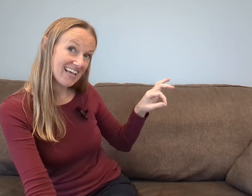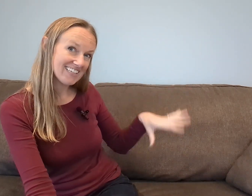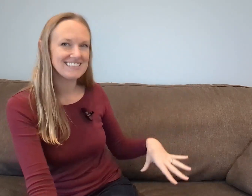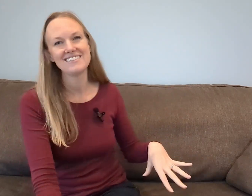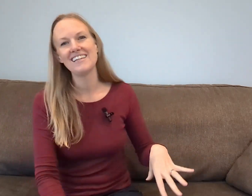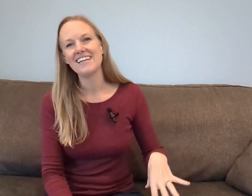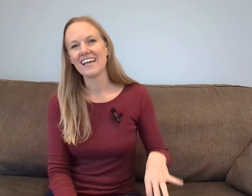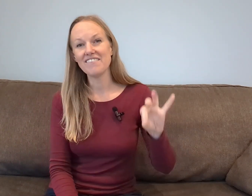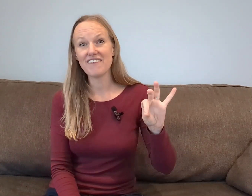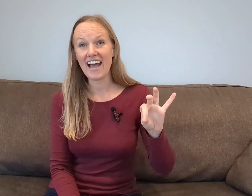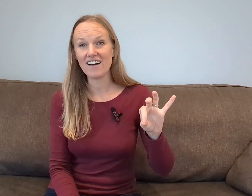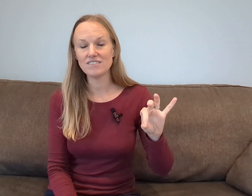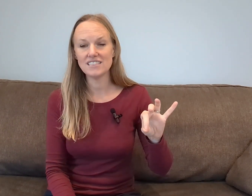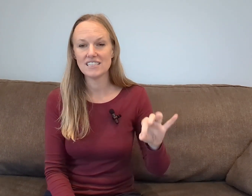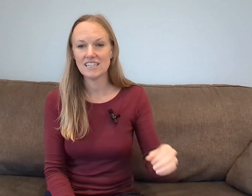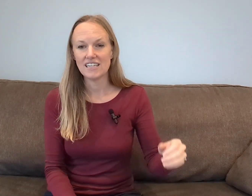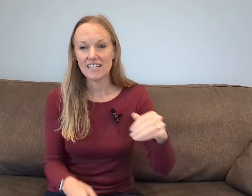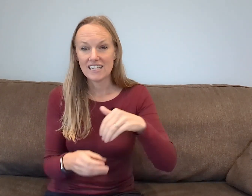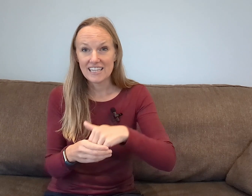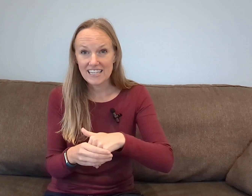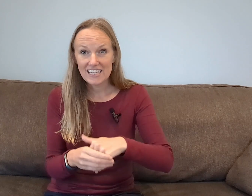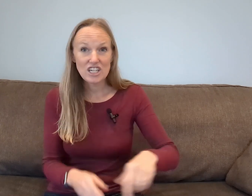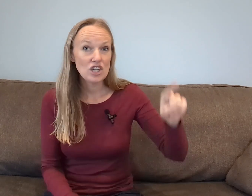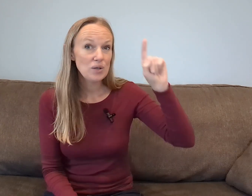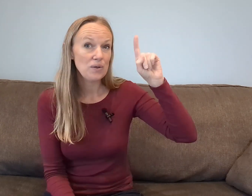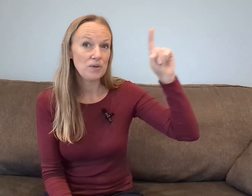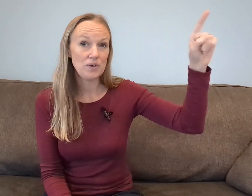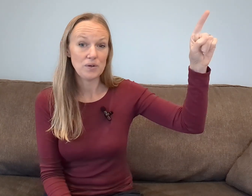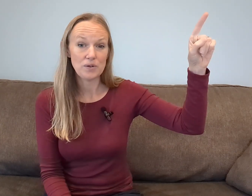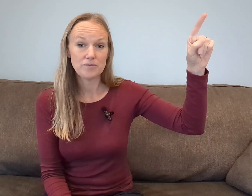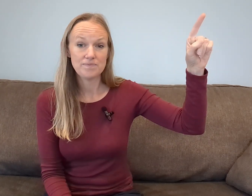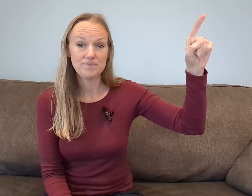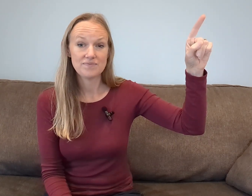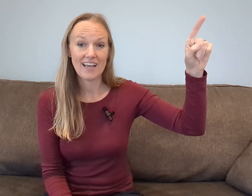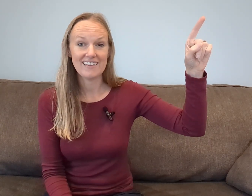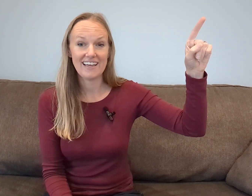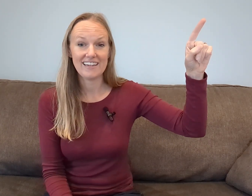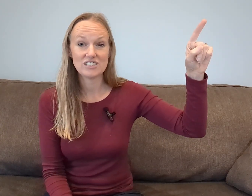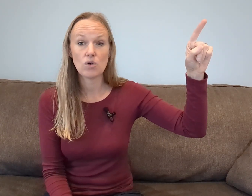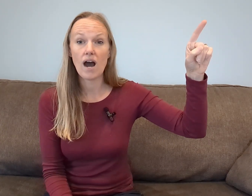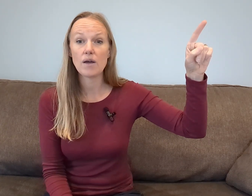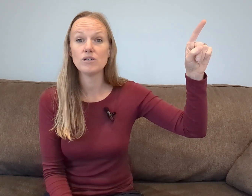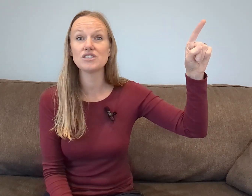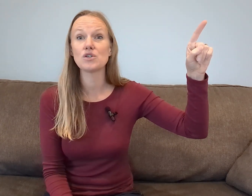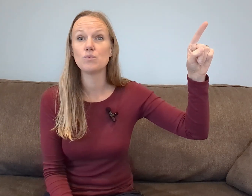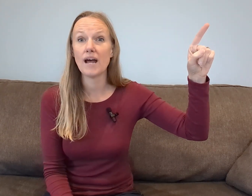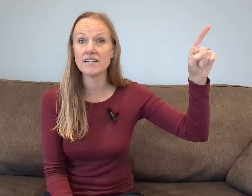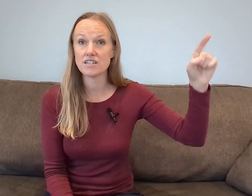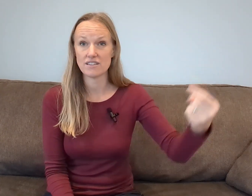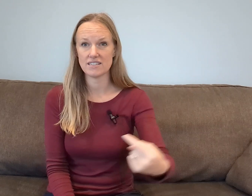end. Okay, found in you. And then, so I will surrender this